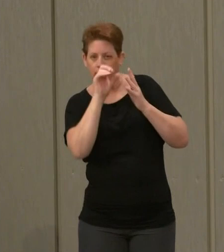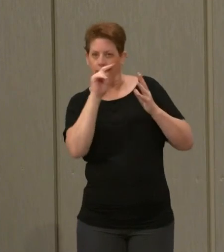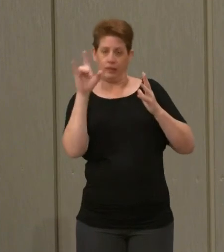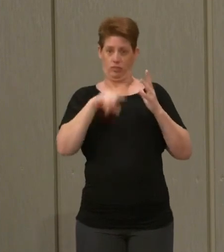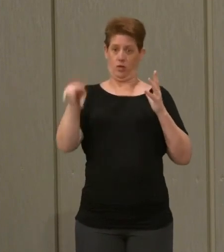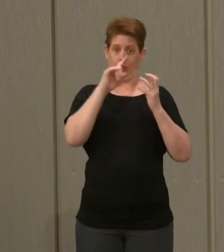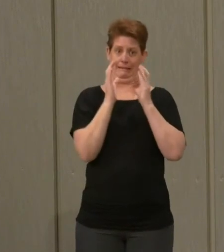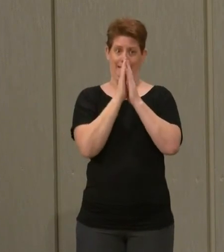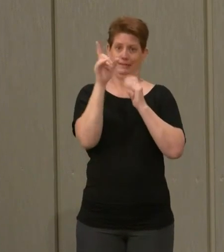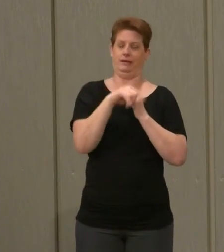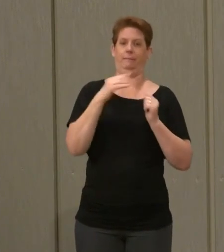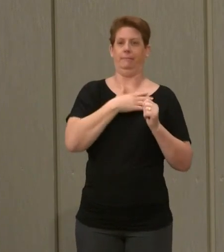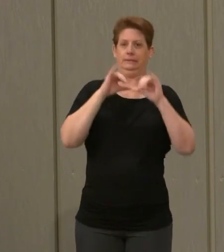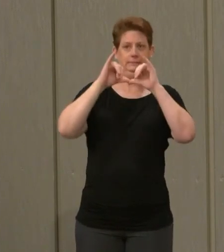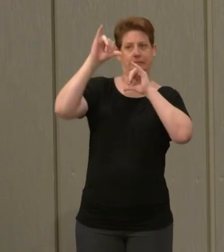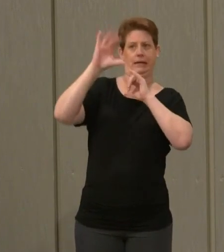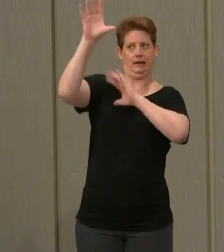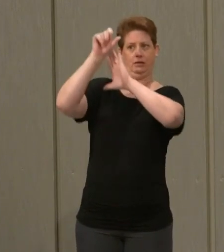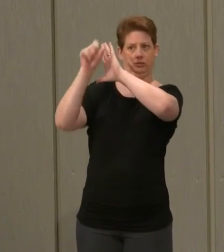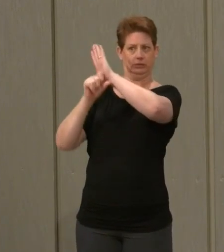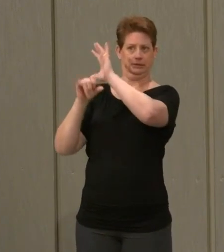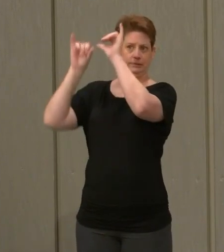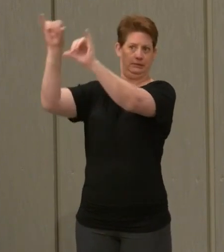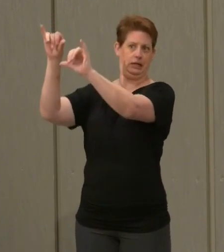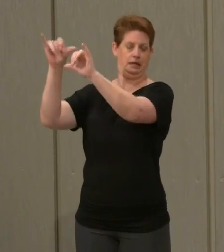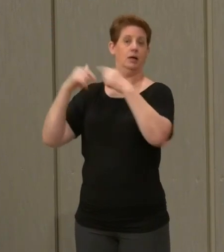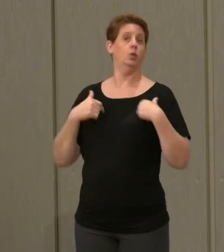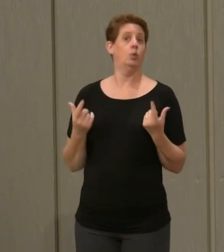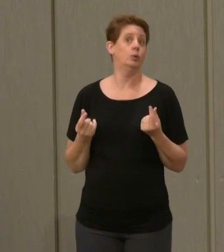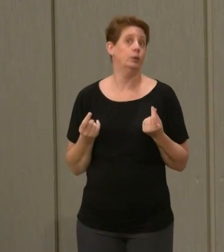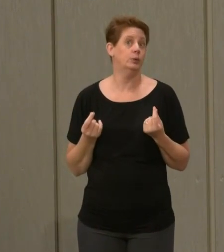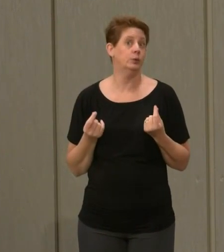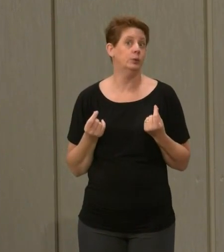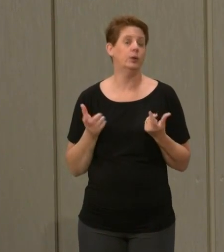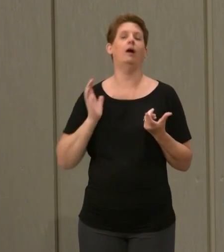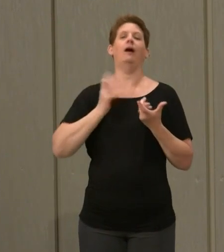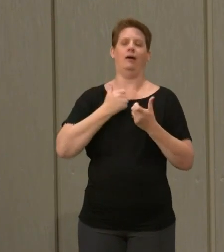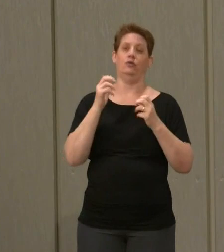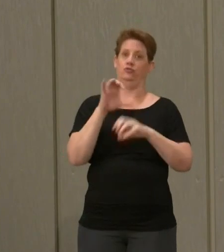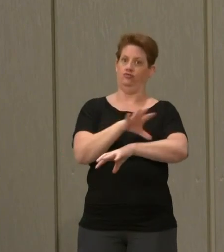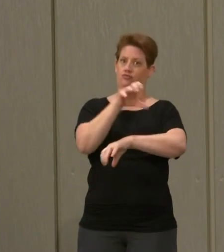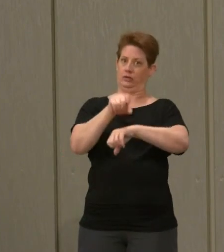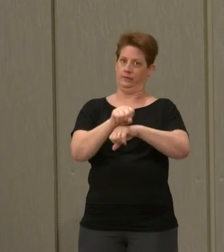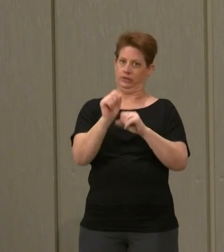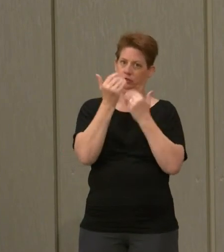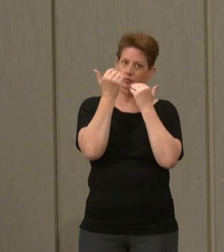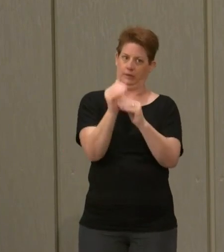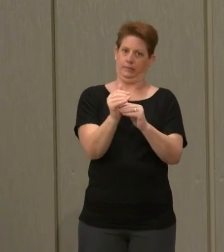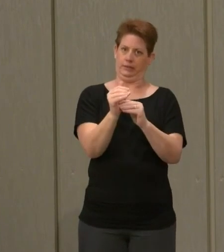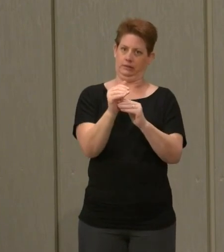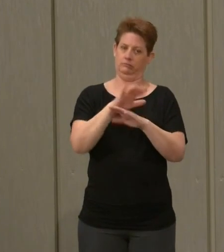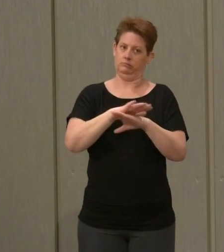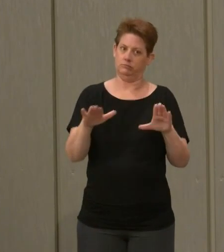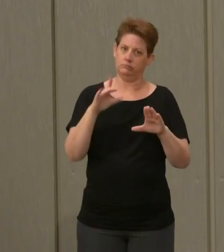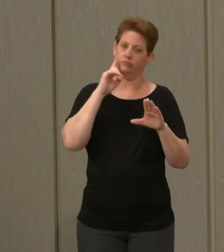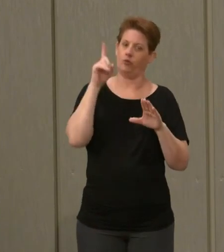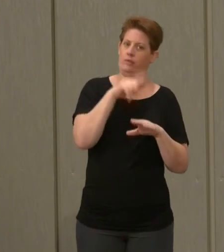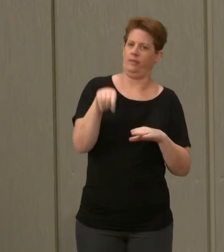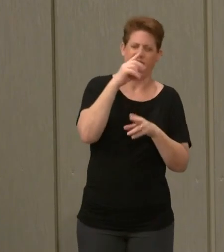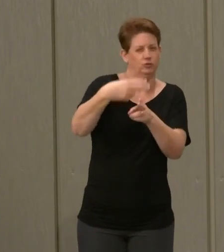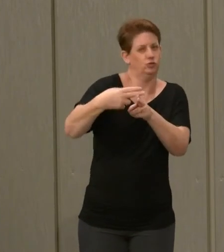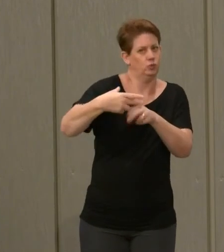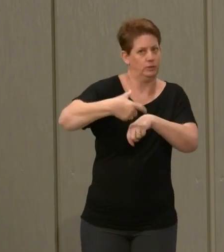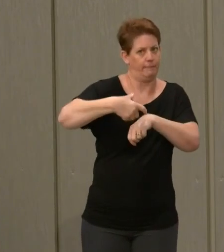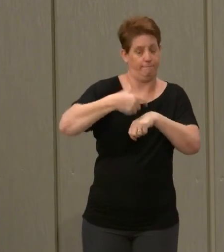outside of the states, we reflected that by limiting reservations from those states for a short period of time. But we have not closed